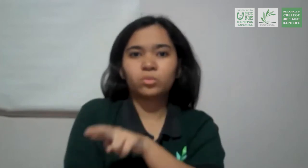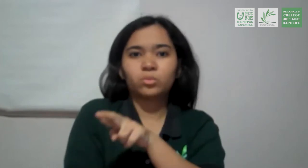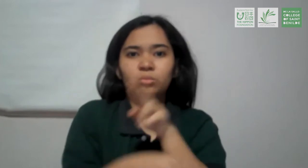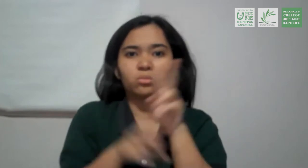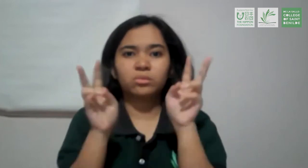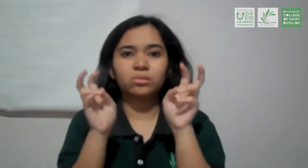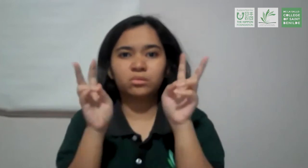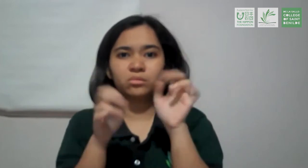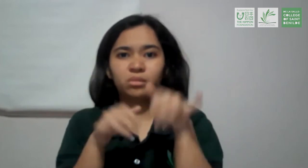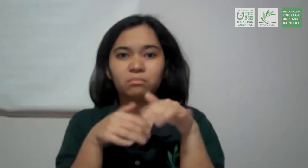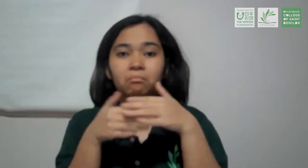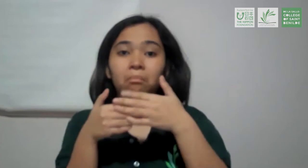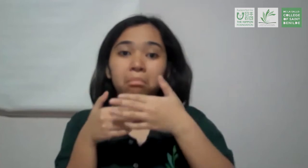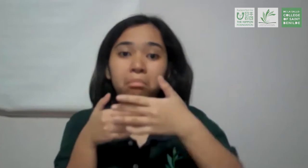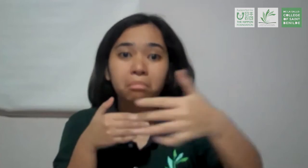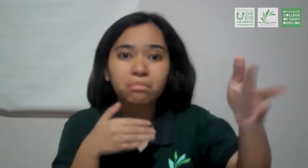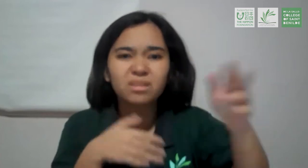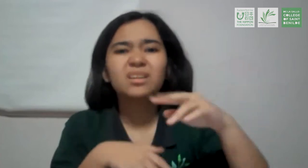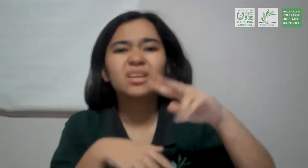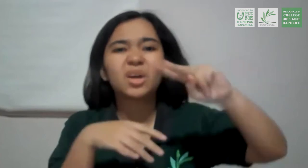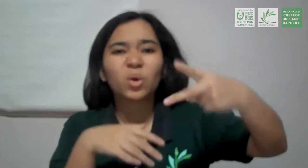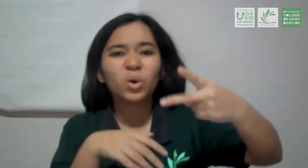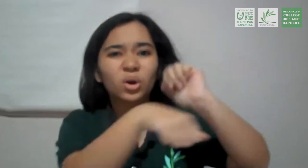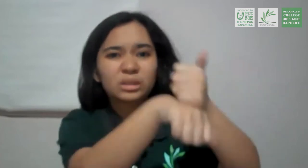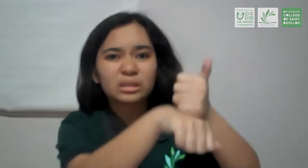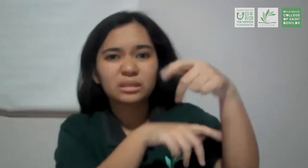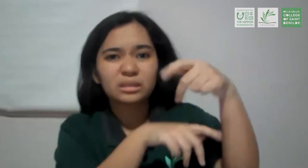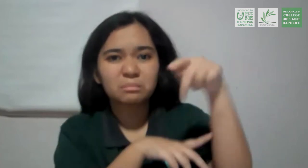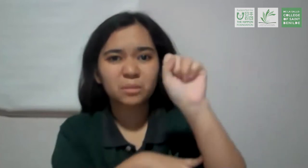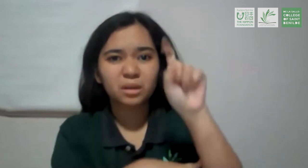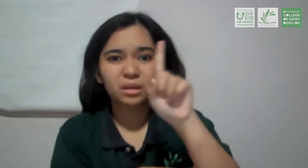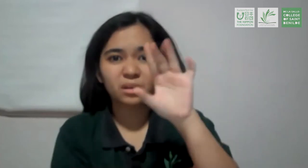faith. So I just wanted to clarify. And then